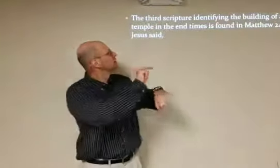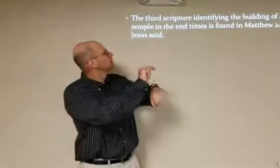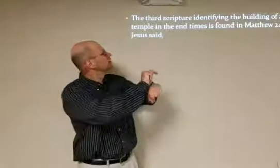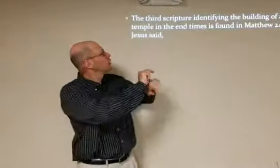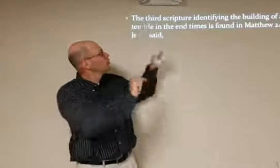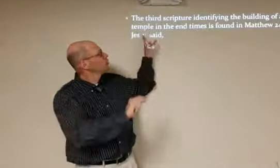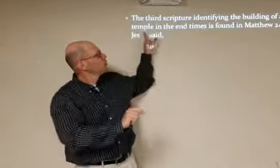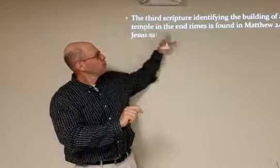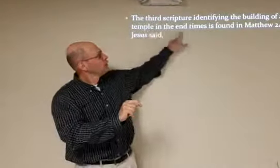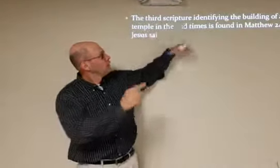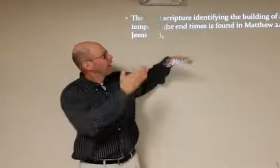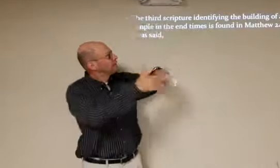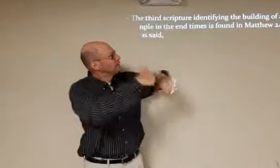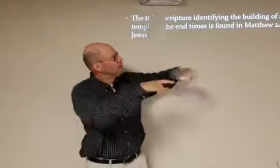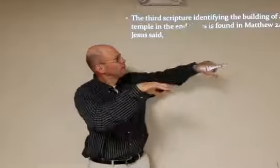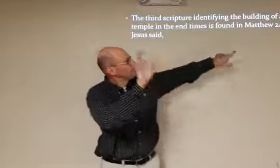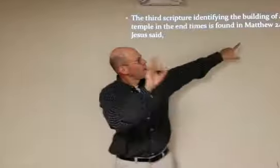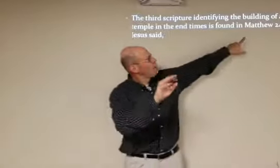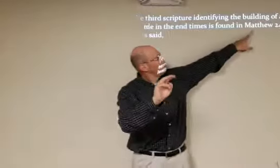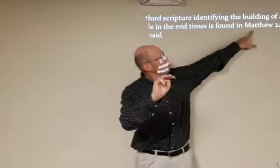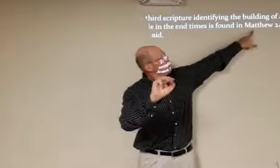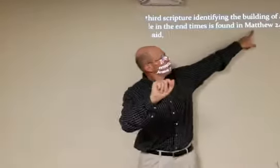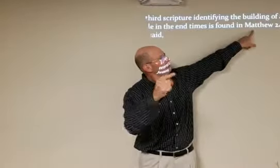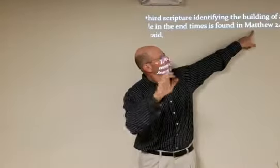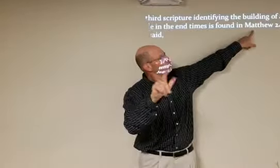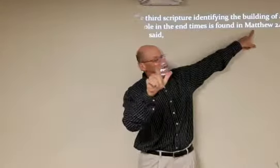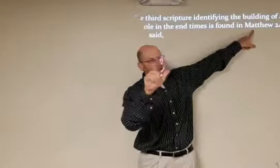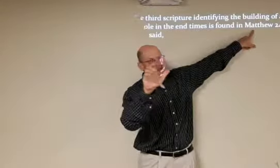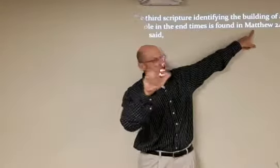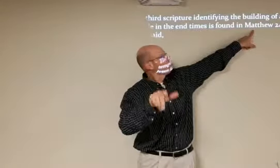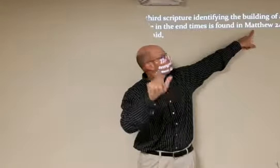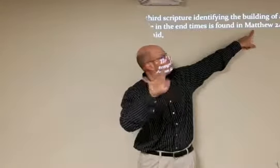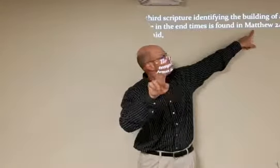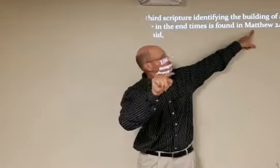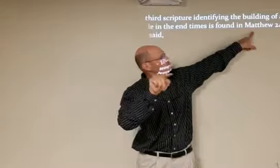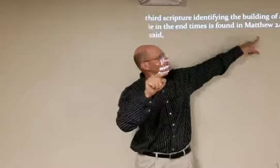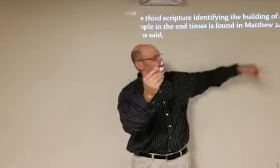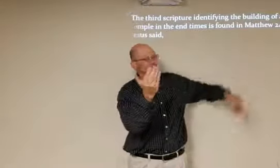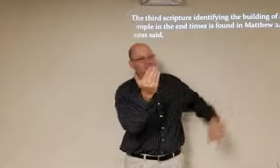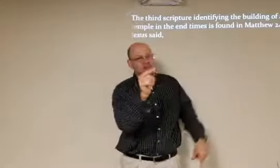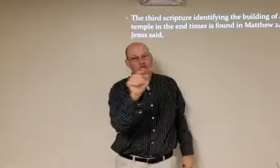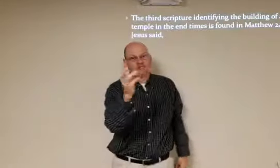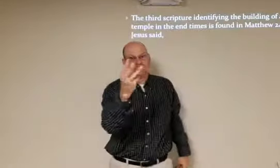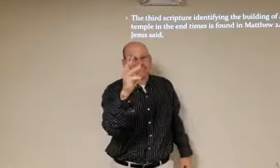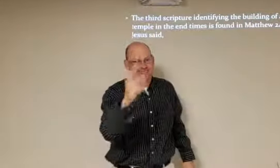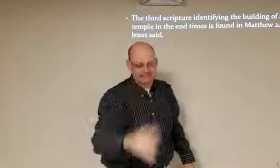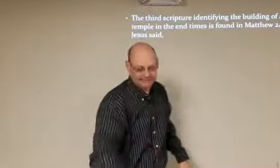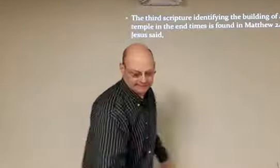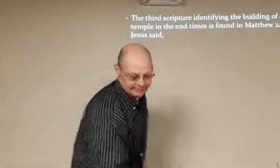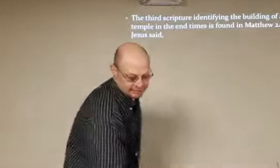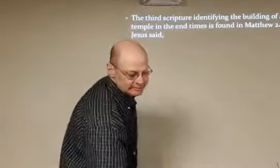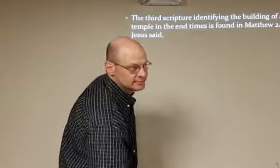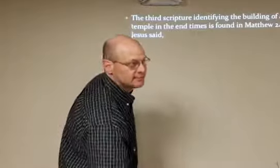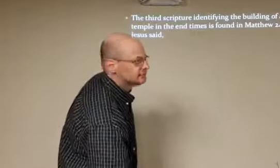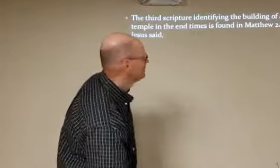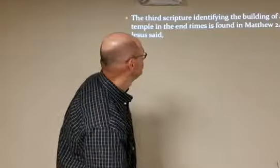building of a temple in the end time is found in Matthew chapter 24, verses 15 and 16. This is